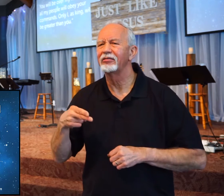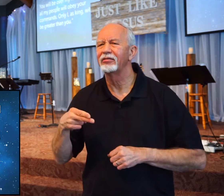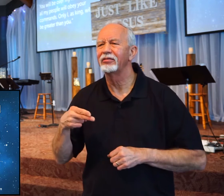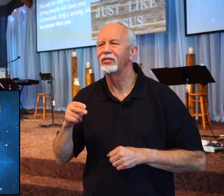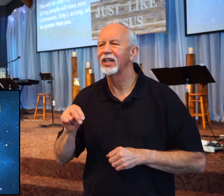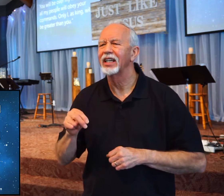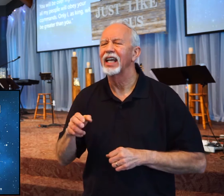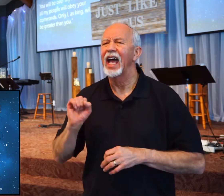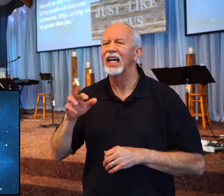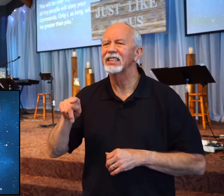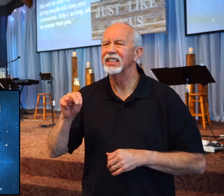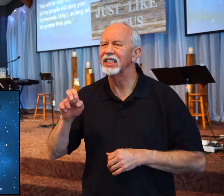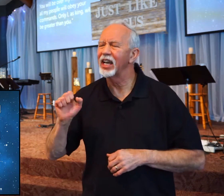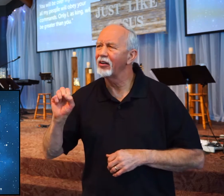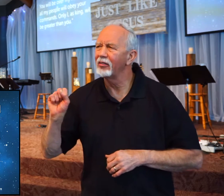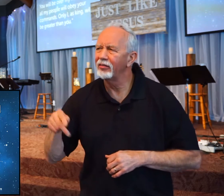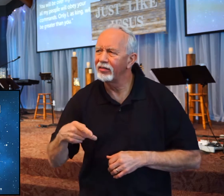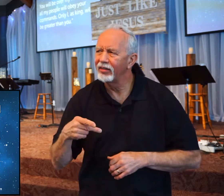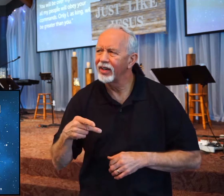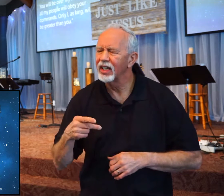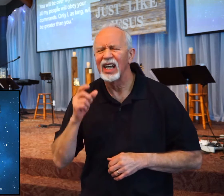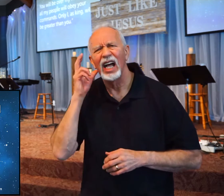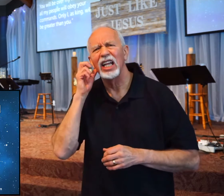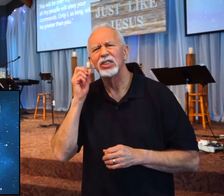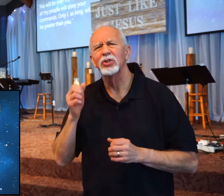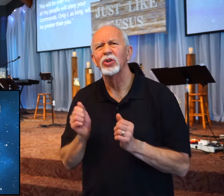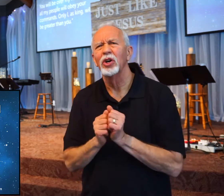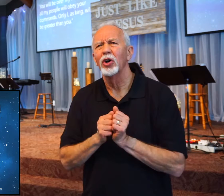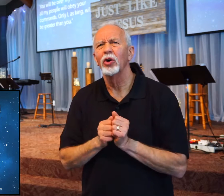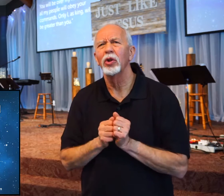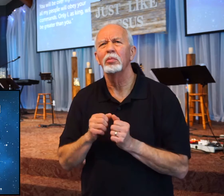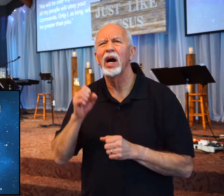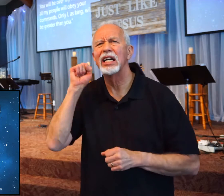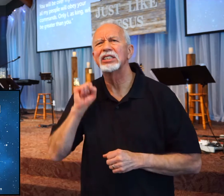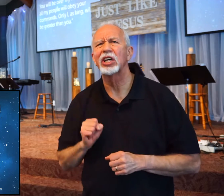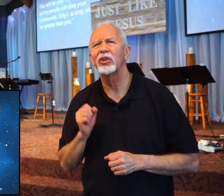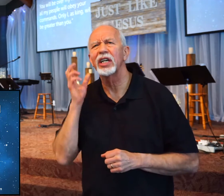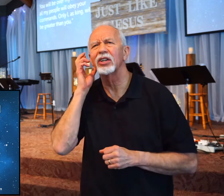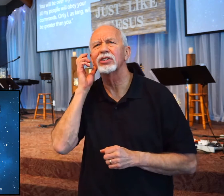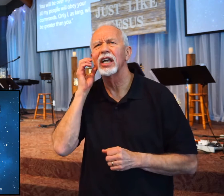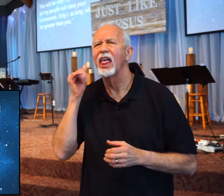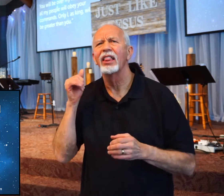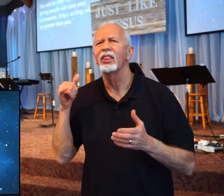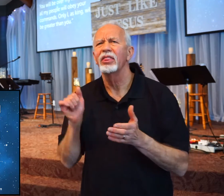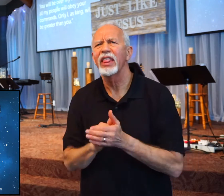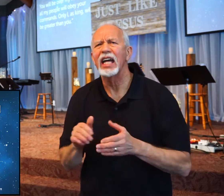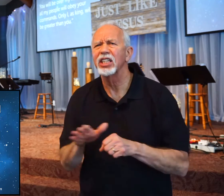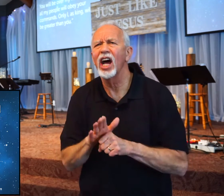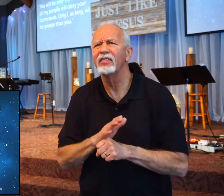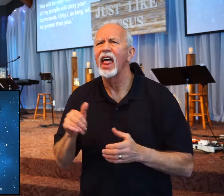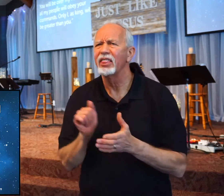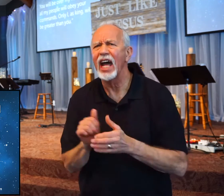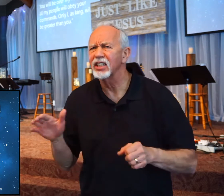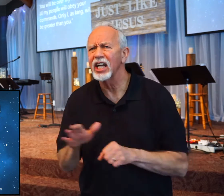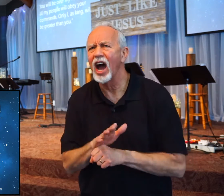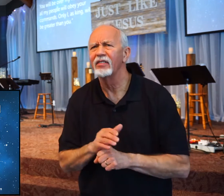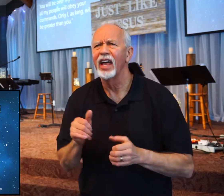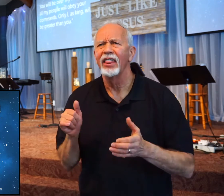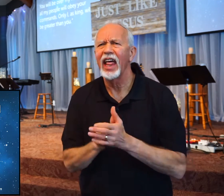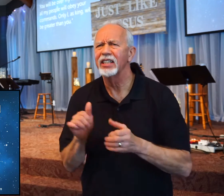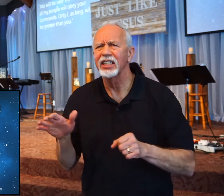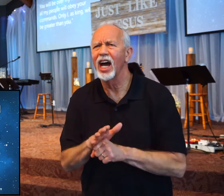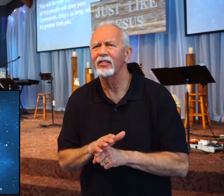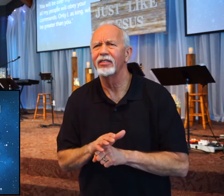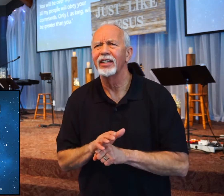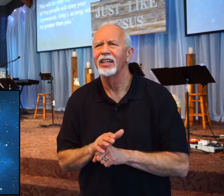as enough." And I listened with my southern ears, and it sounded like, "That's enough, that's enough, that's enough." That's